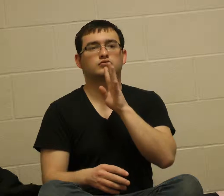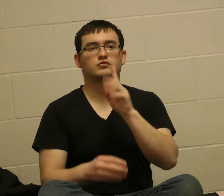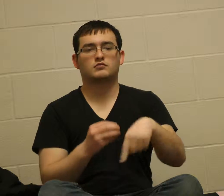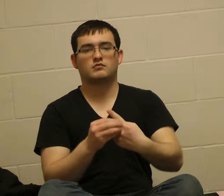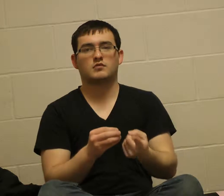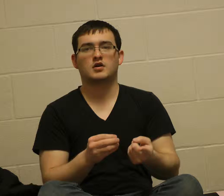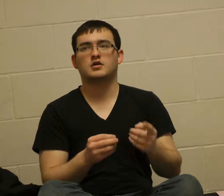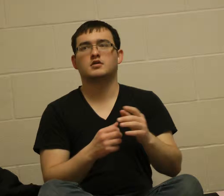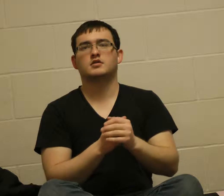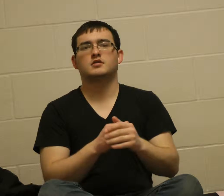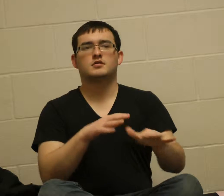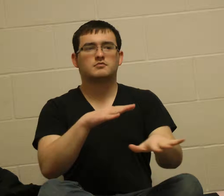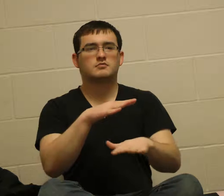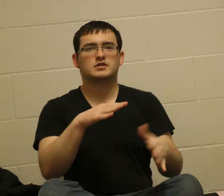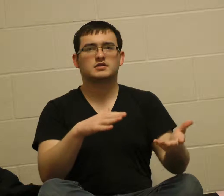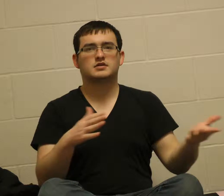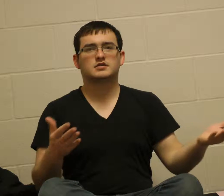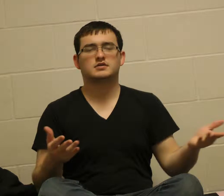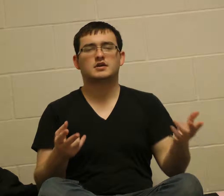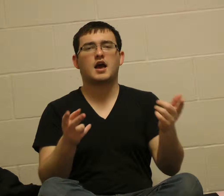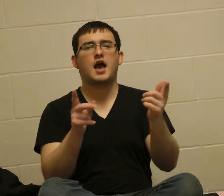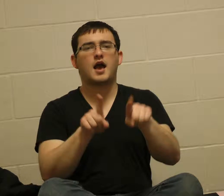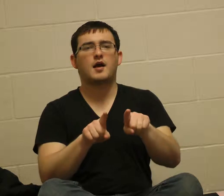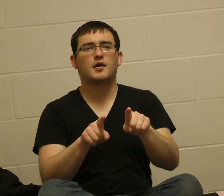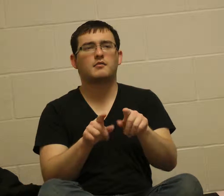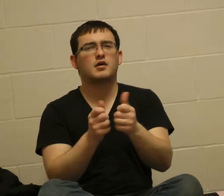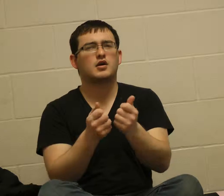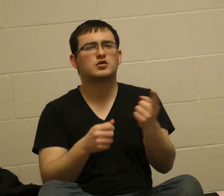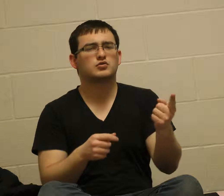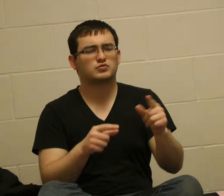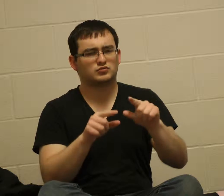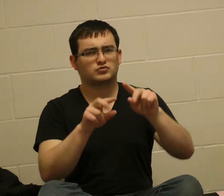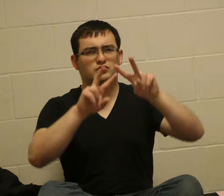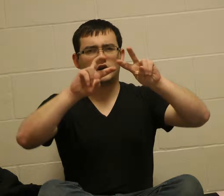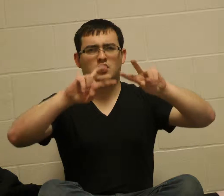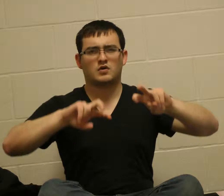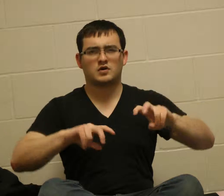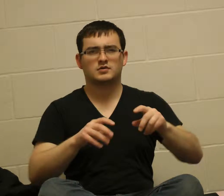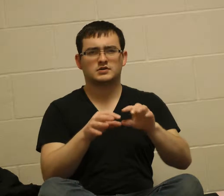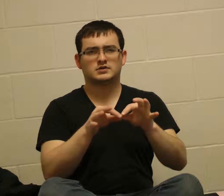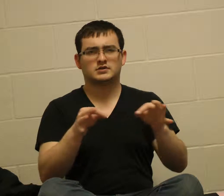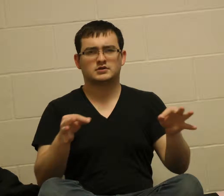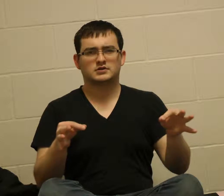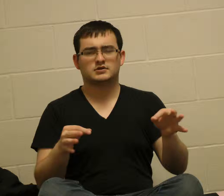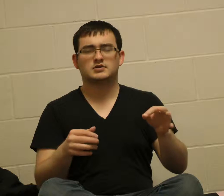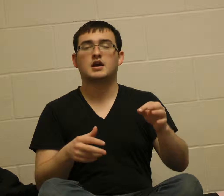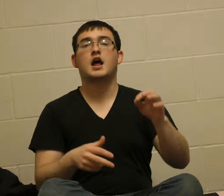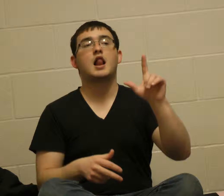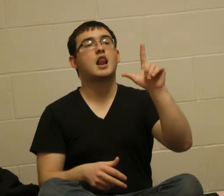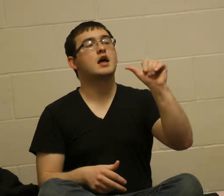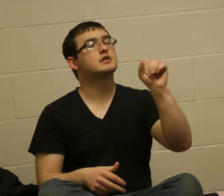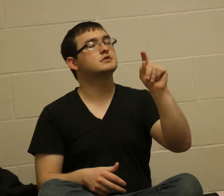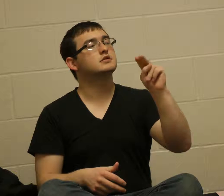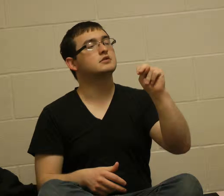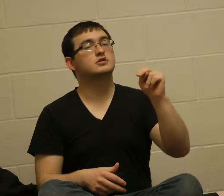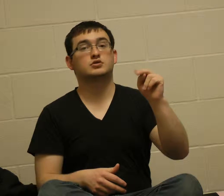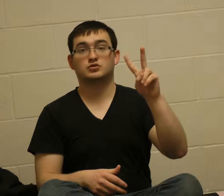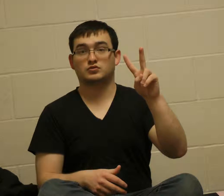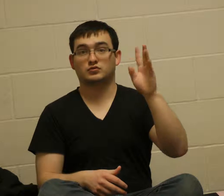to be able to handle lesson number 2, in which we do diagram some very simple sentences. So